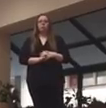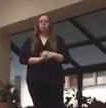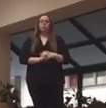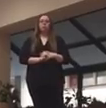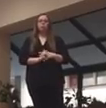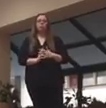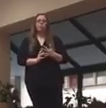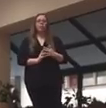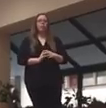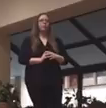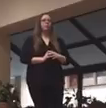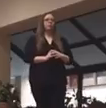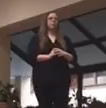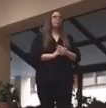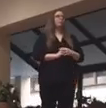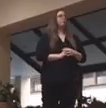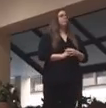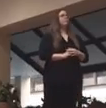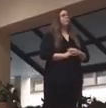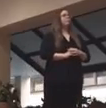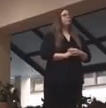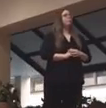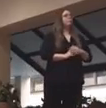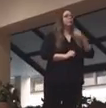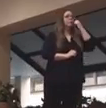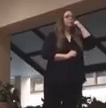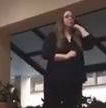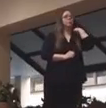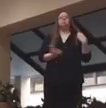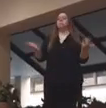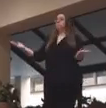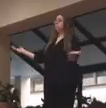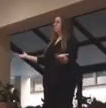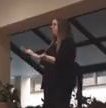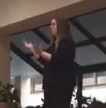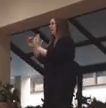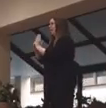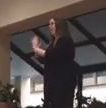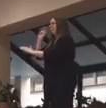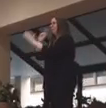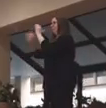The next question, what is the foreseen end result of the task force?